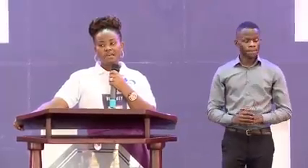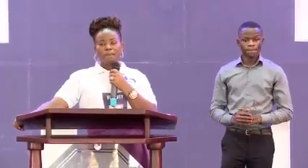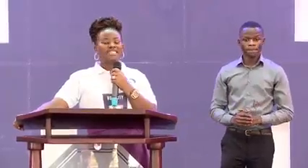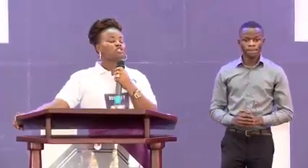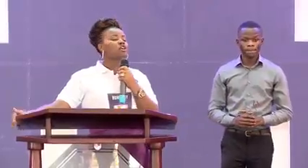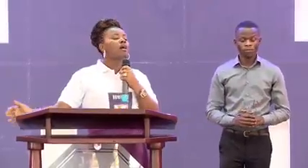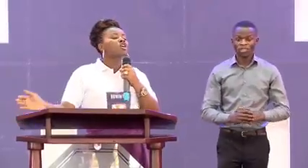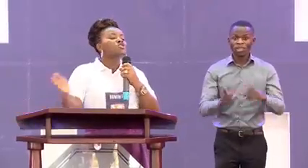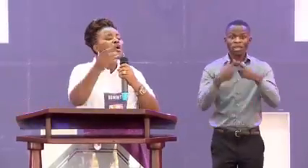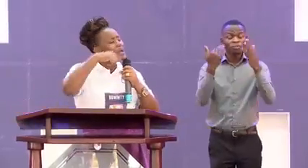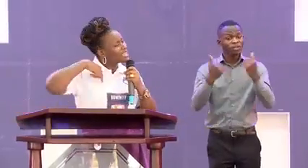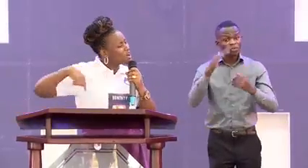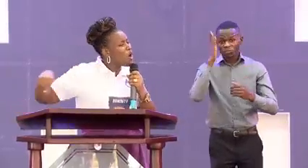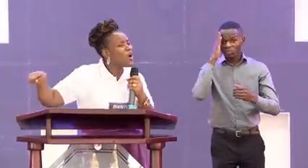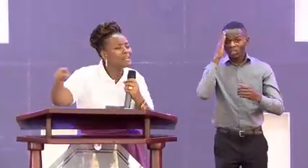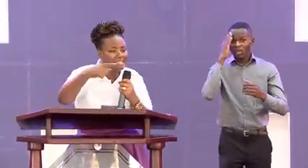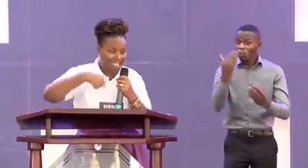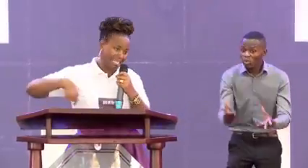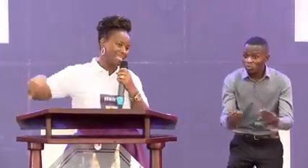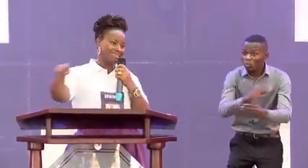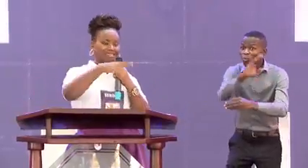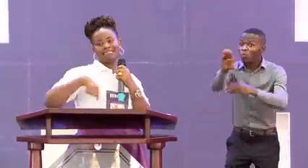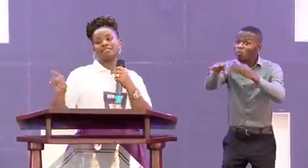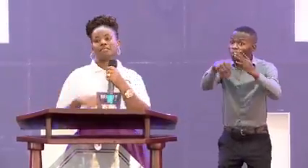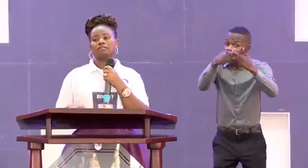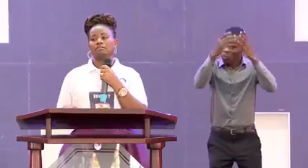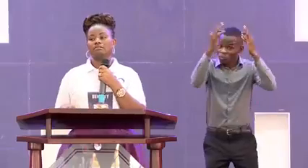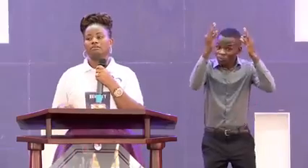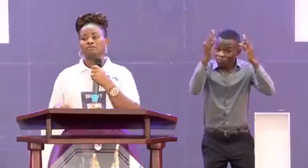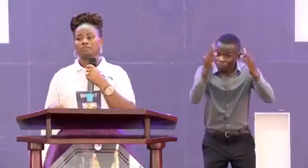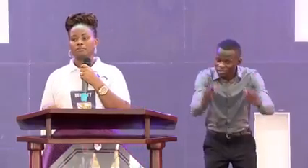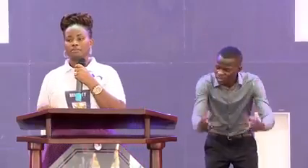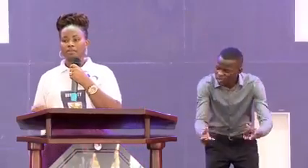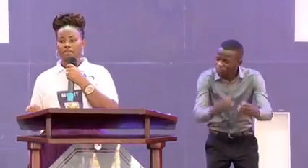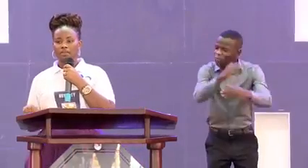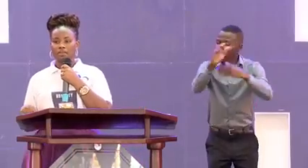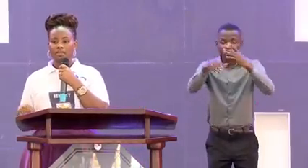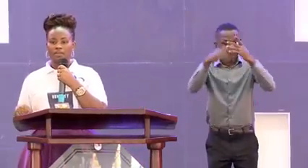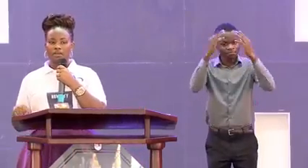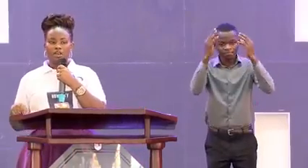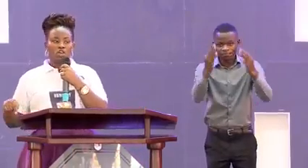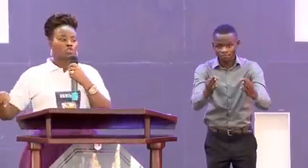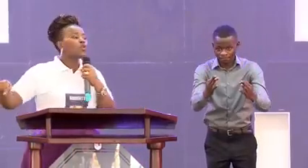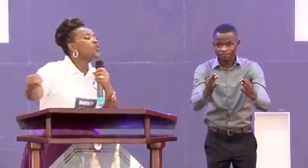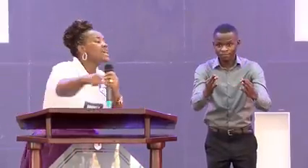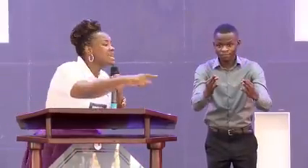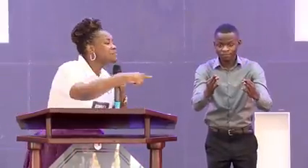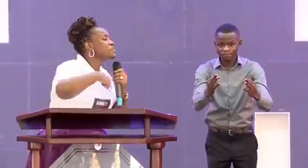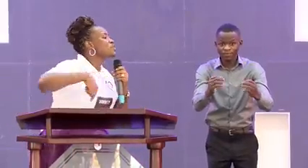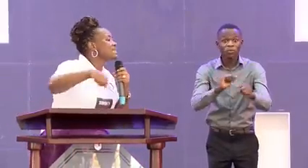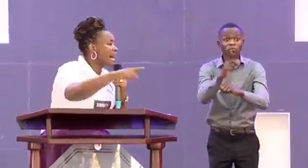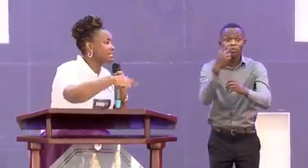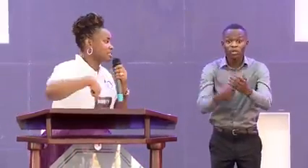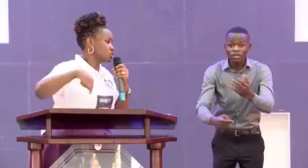sana. But you know, doing all things okole bintu byonna to